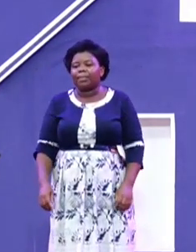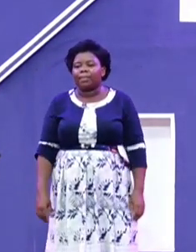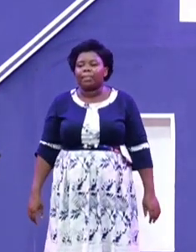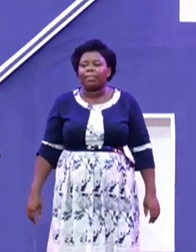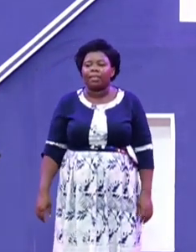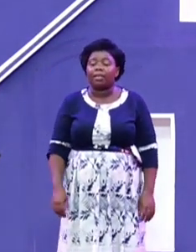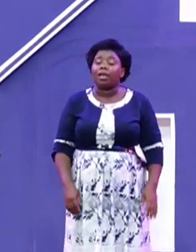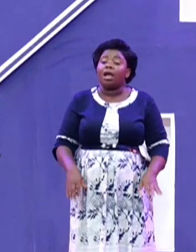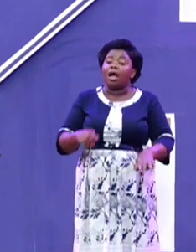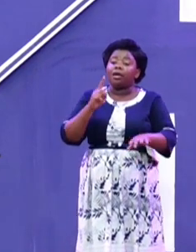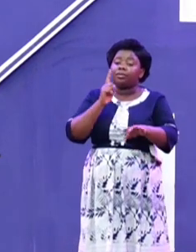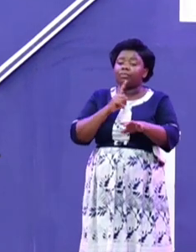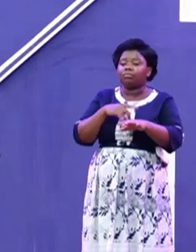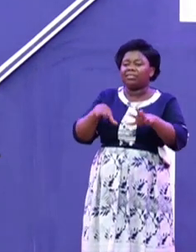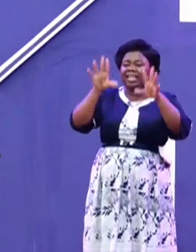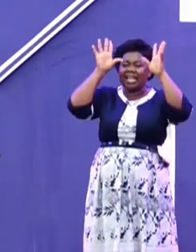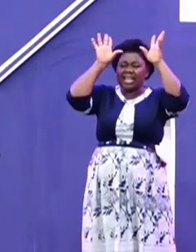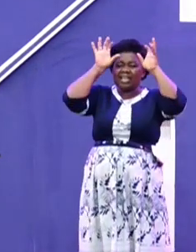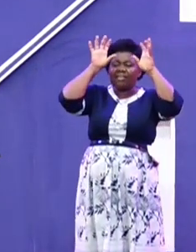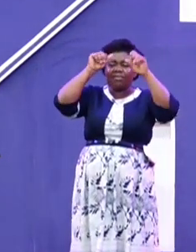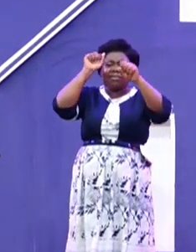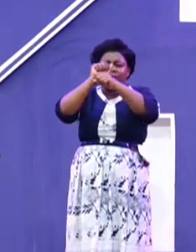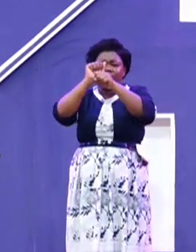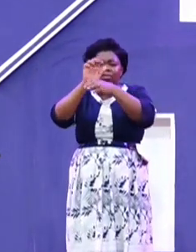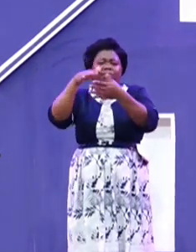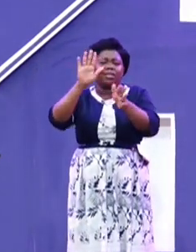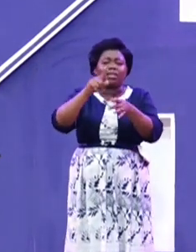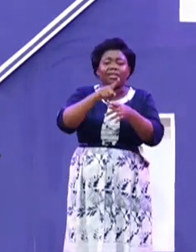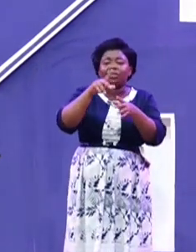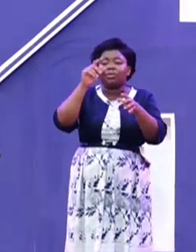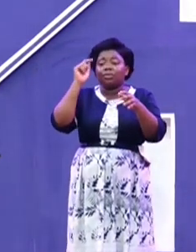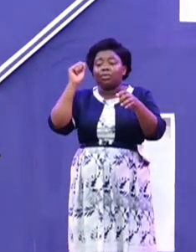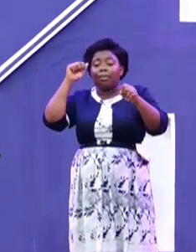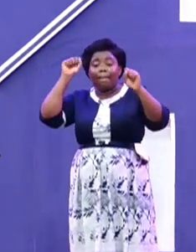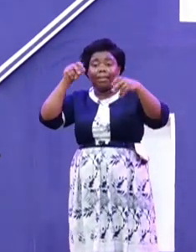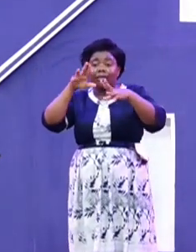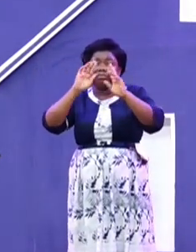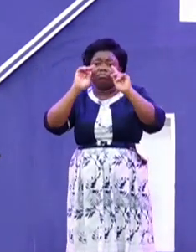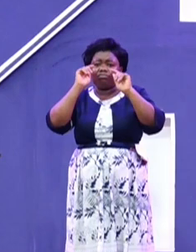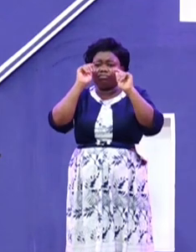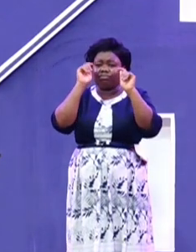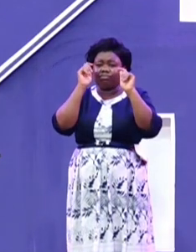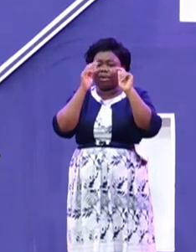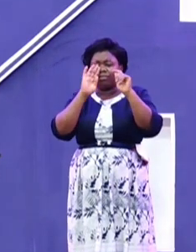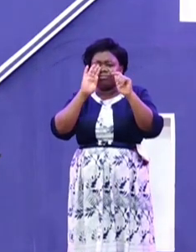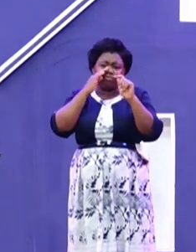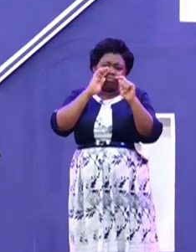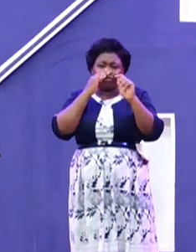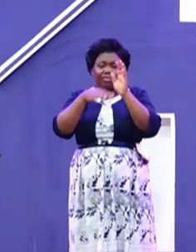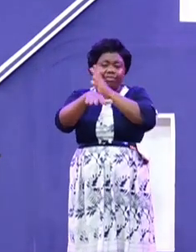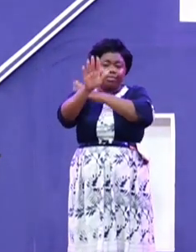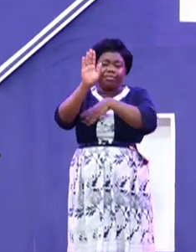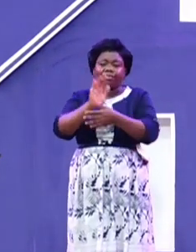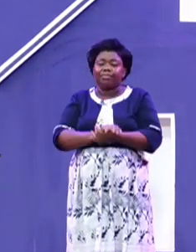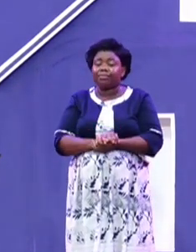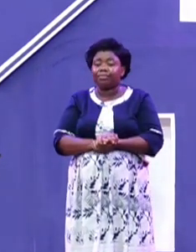thank God. Era Sitaani akola kinene nnyo okulaba nti akuleetera okubuusabuusa Katonda. And that is the devil's role of